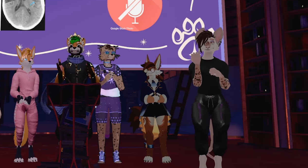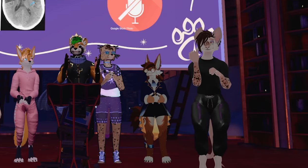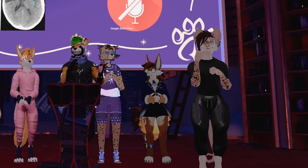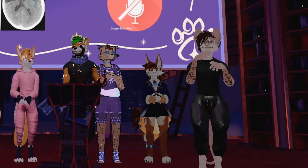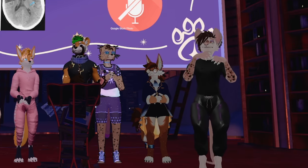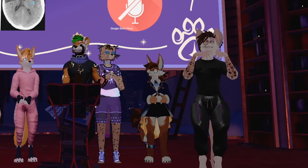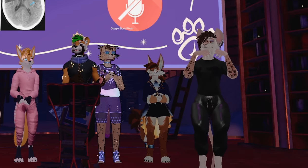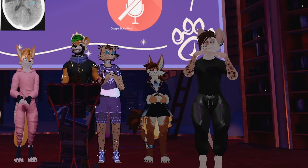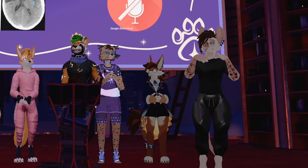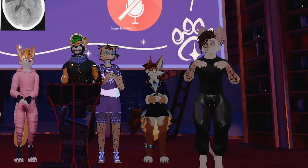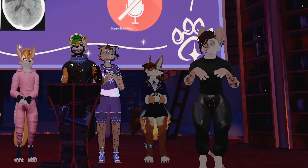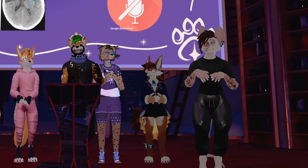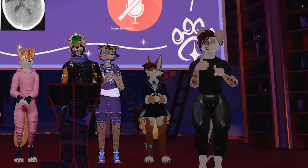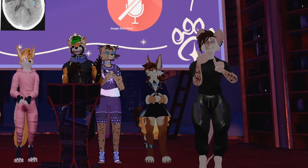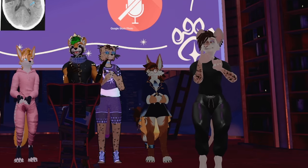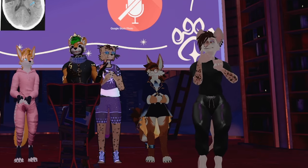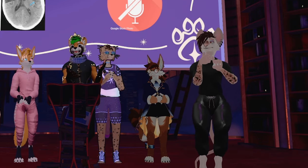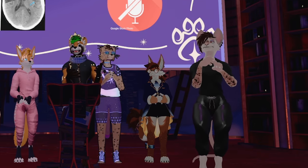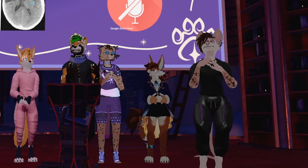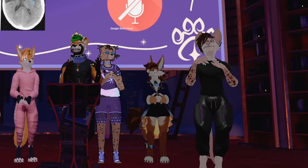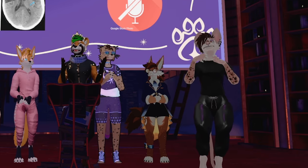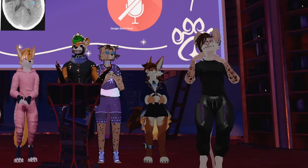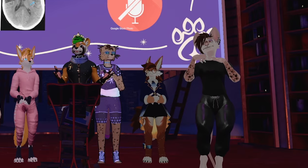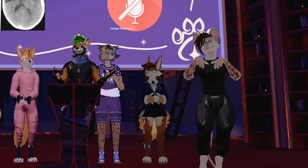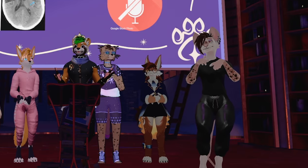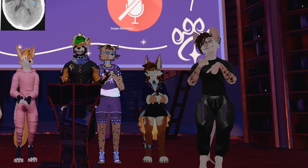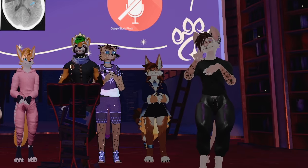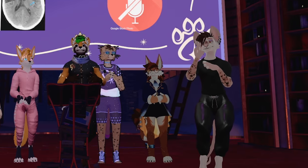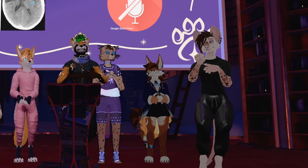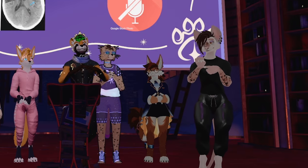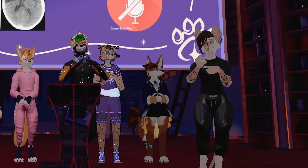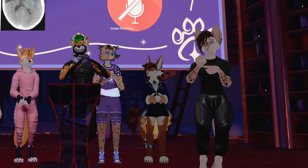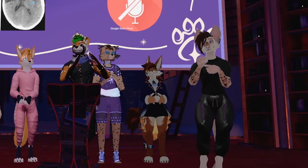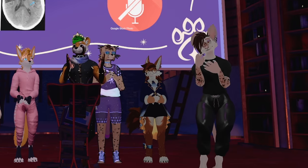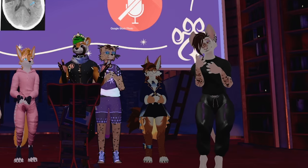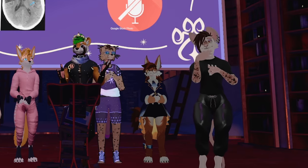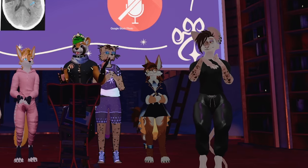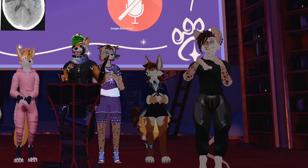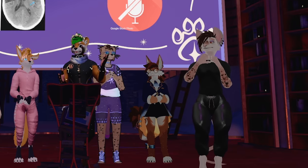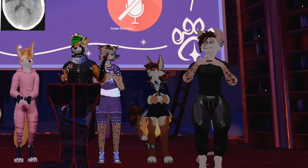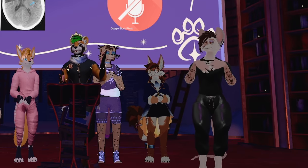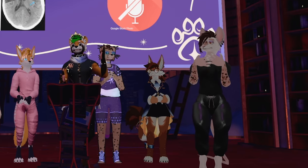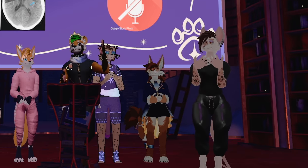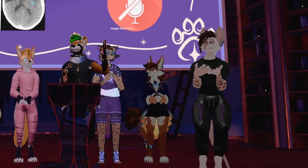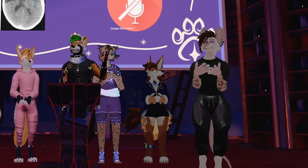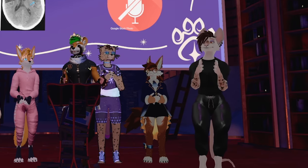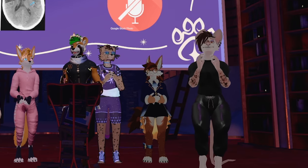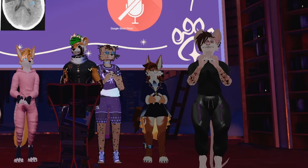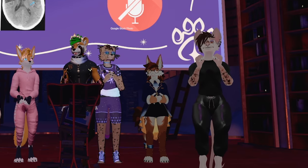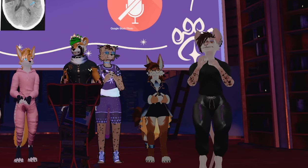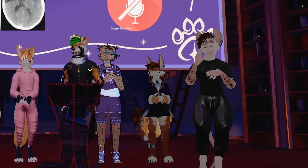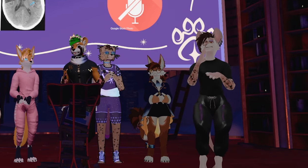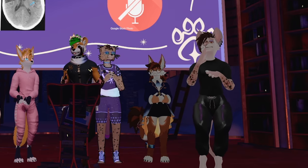Instead, one that has been offered up is non-vocal by choice. There's multiple other options that people